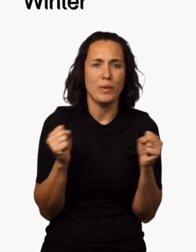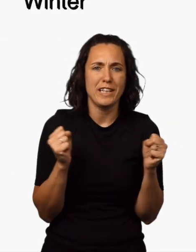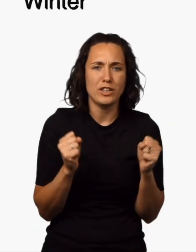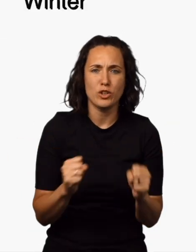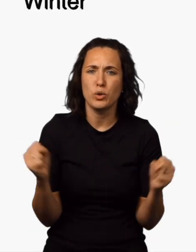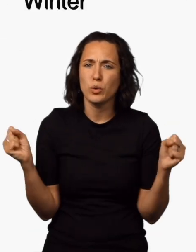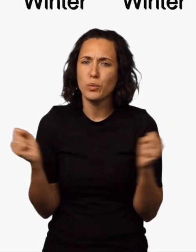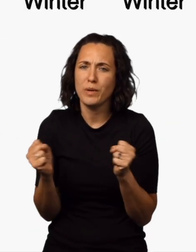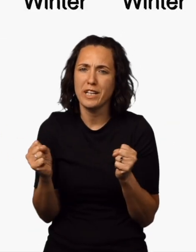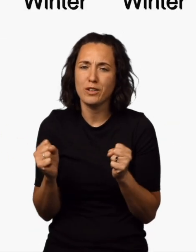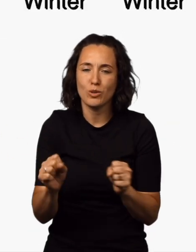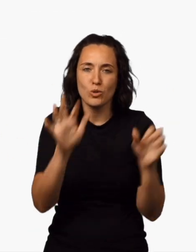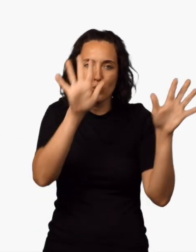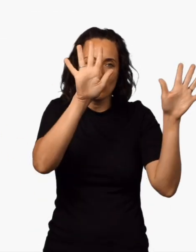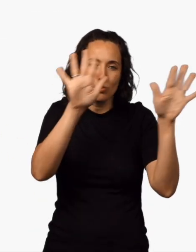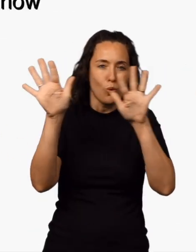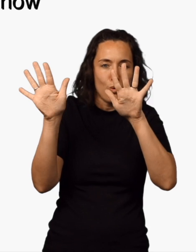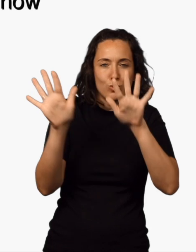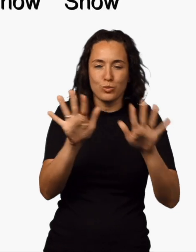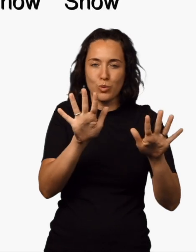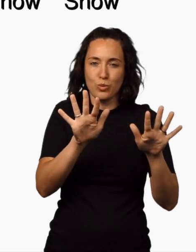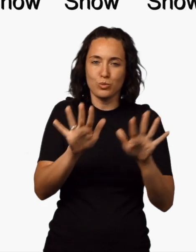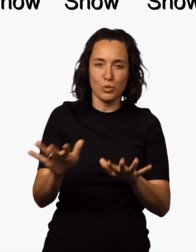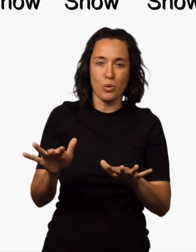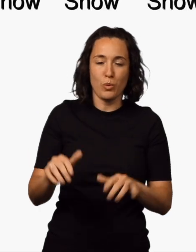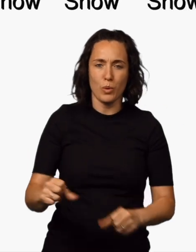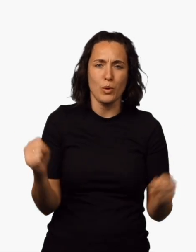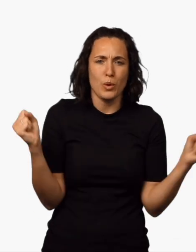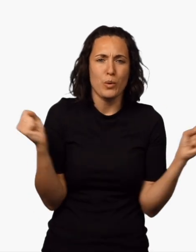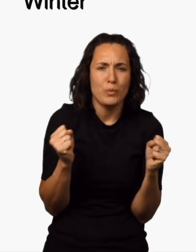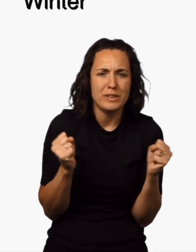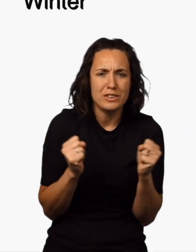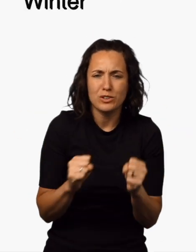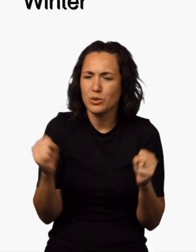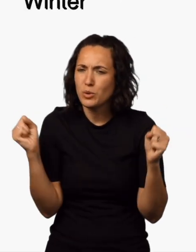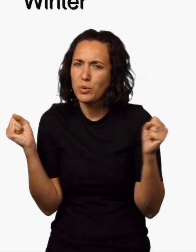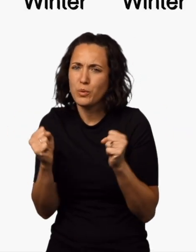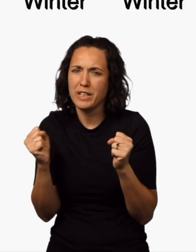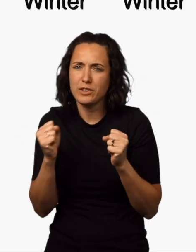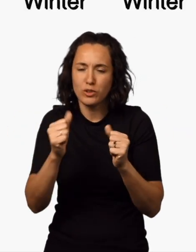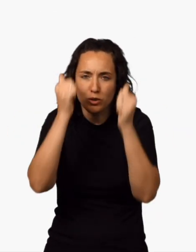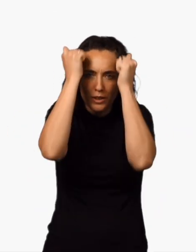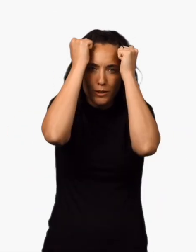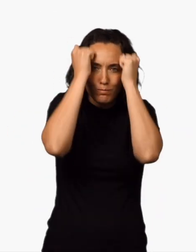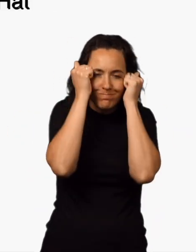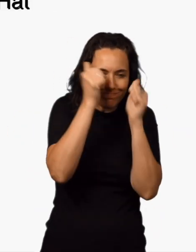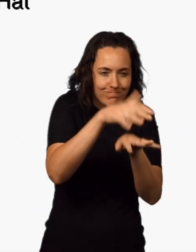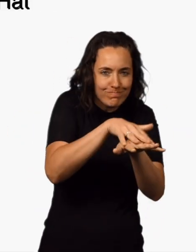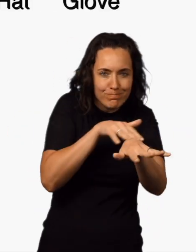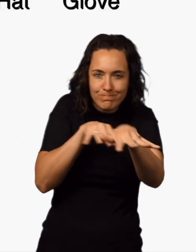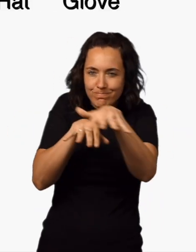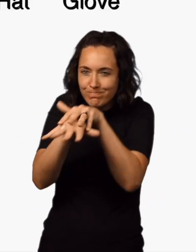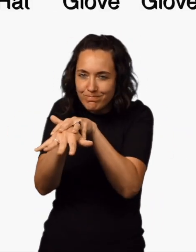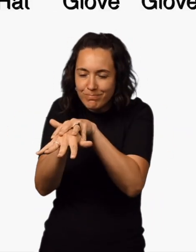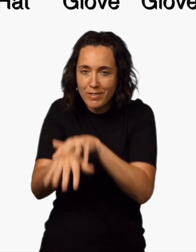Winter, winter, snow, snow, snow. Winter, winter, hat, glove,